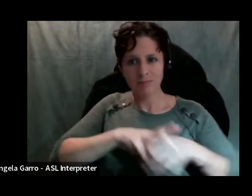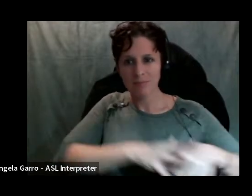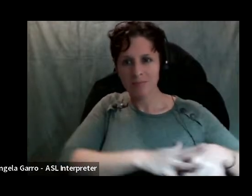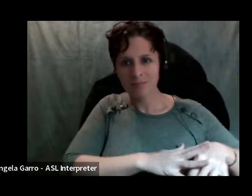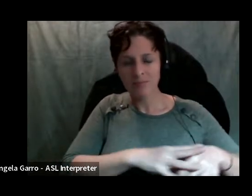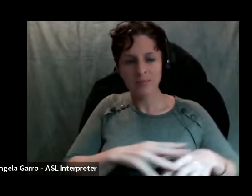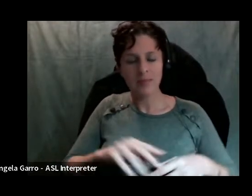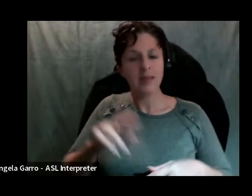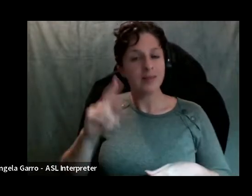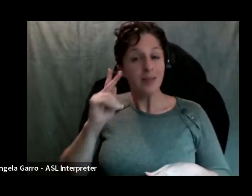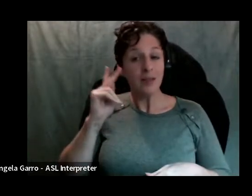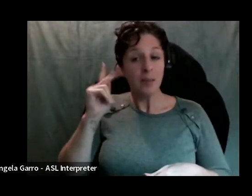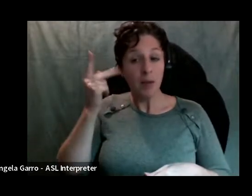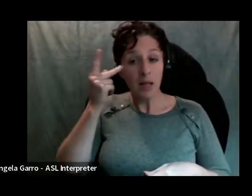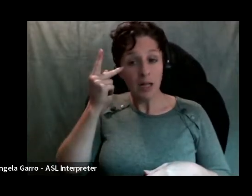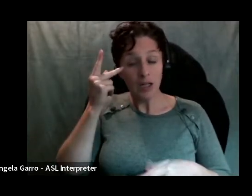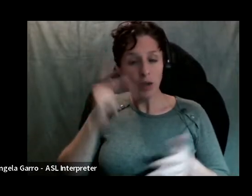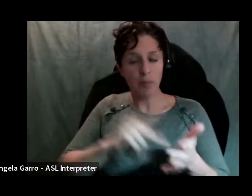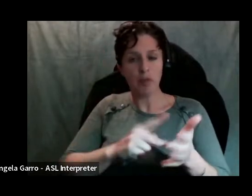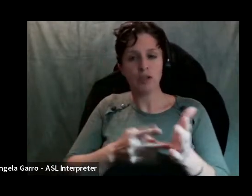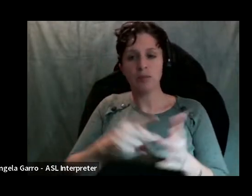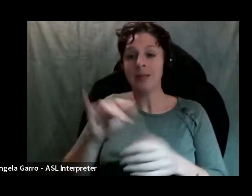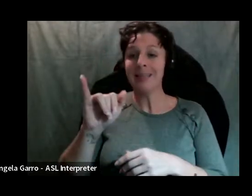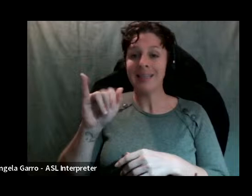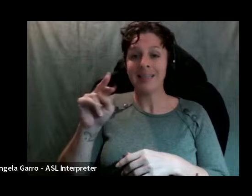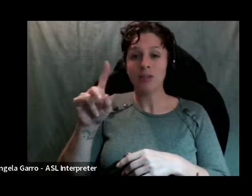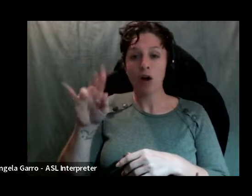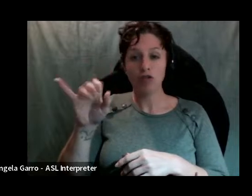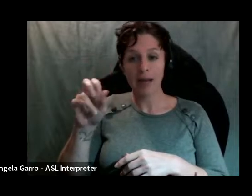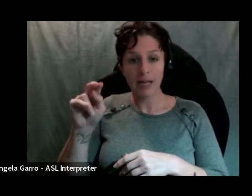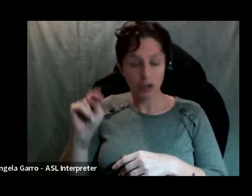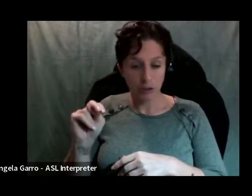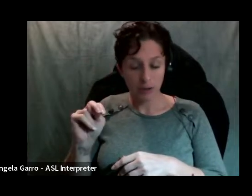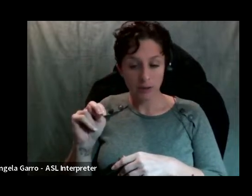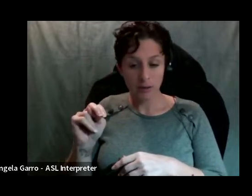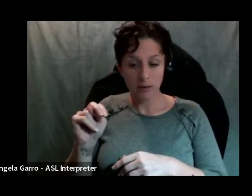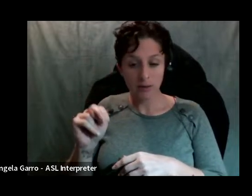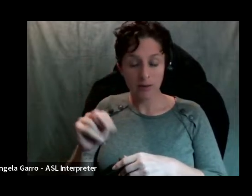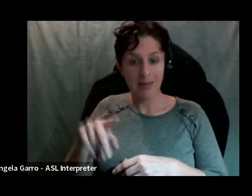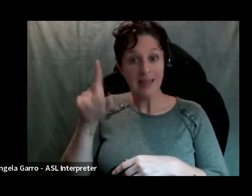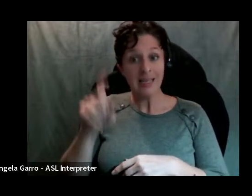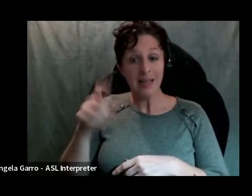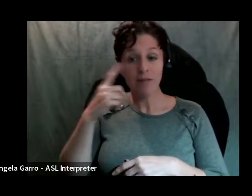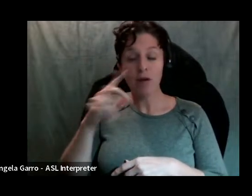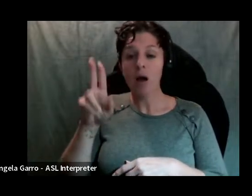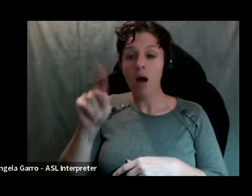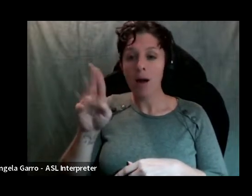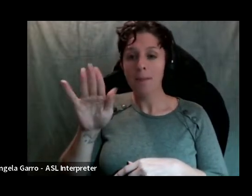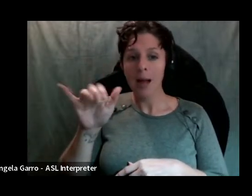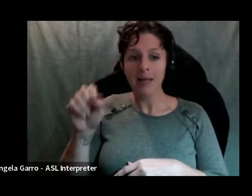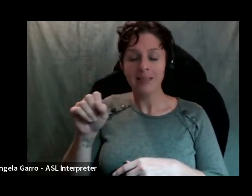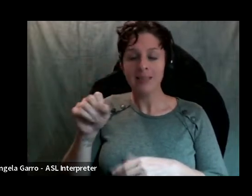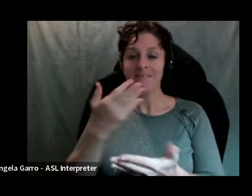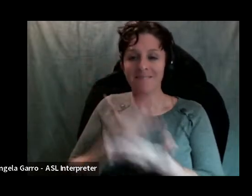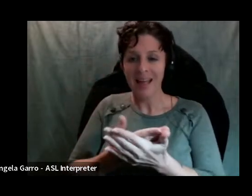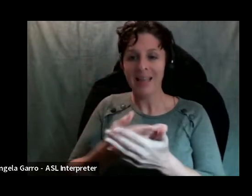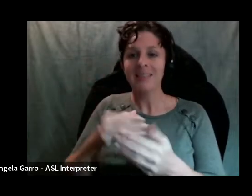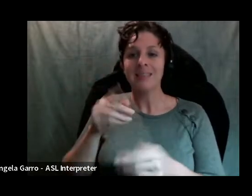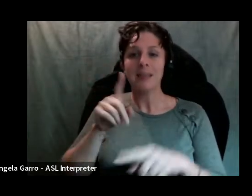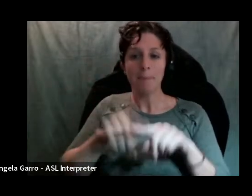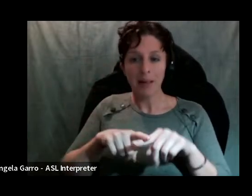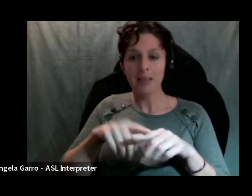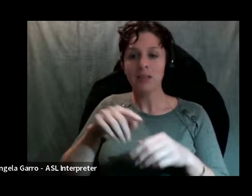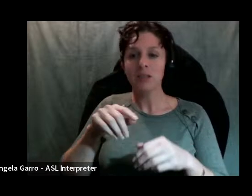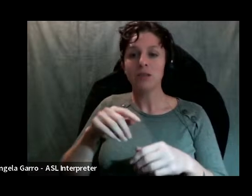purposeful indoctrination. As a scientist, I emphasize the need for an unbiased, fact-based approach to curiosity.